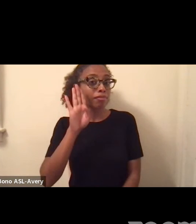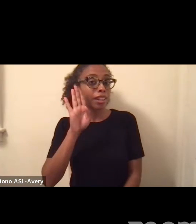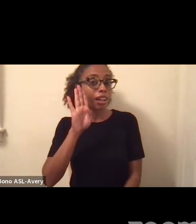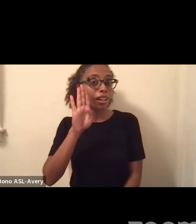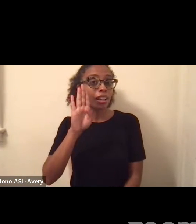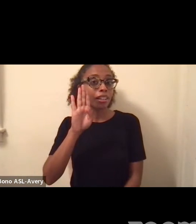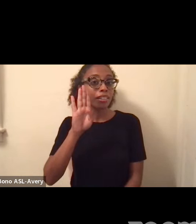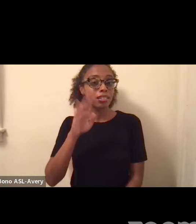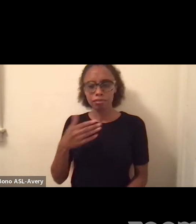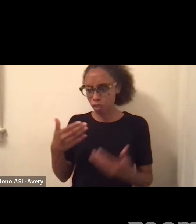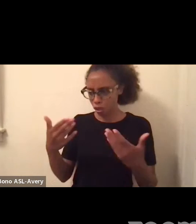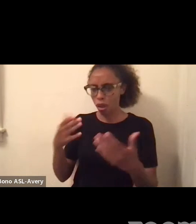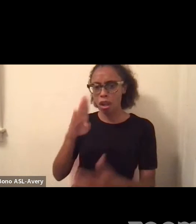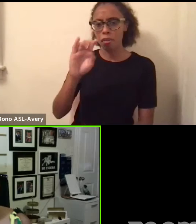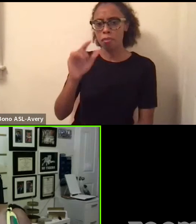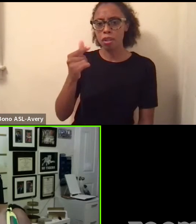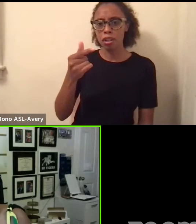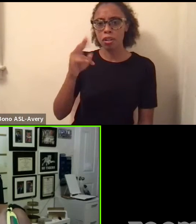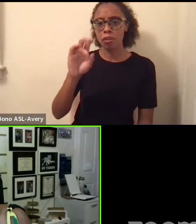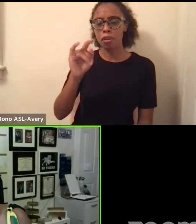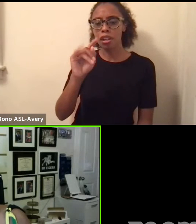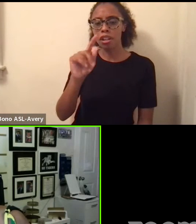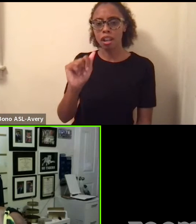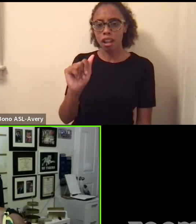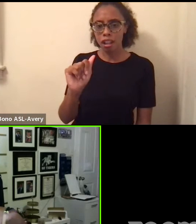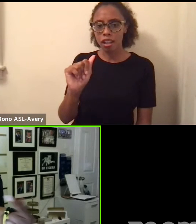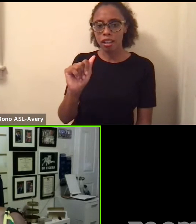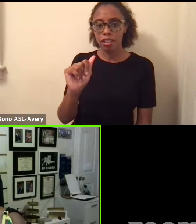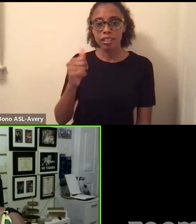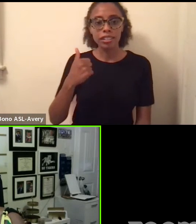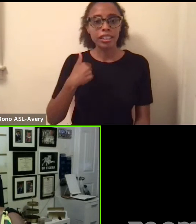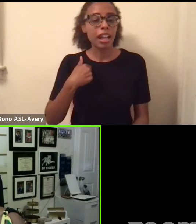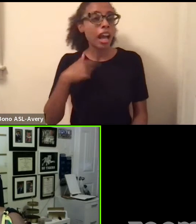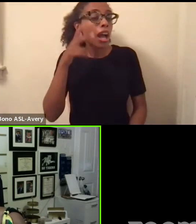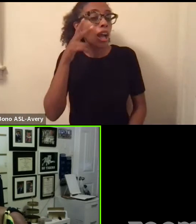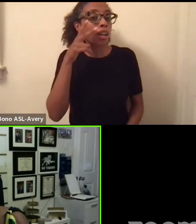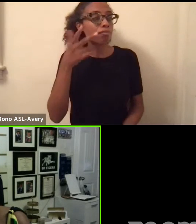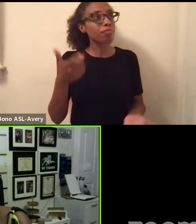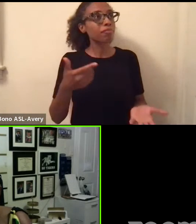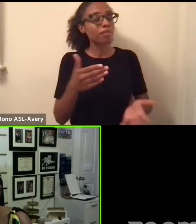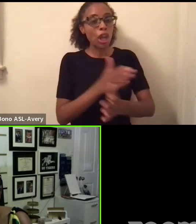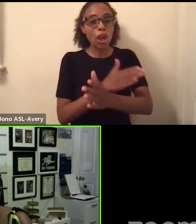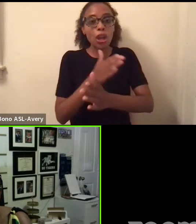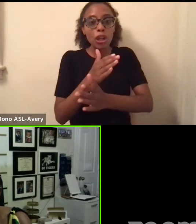Go ahead, Pakita. I enjoyed hearing the different perspectives.